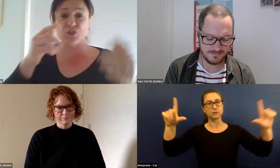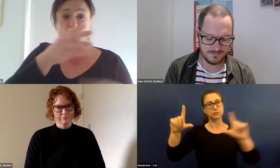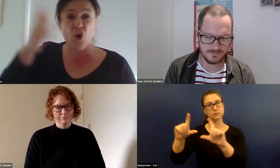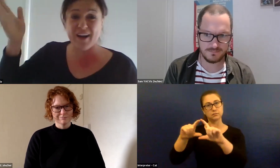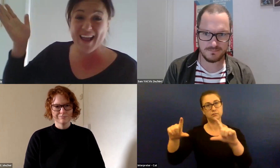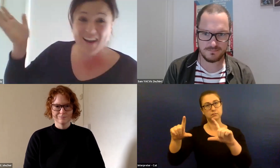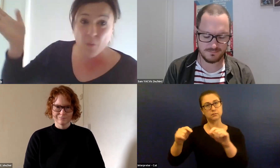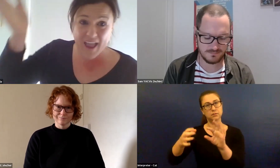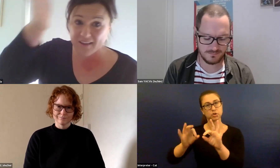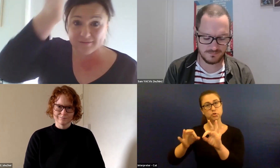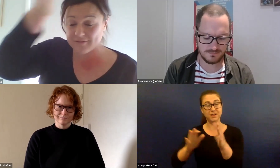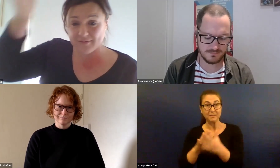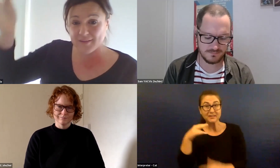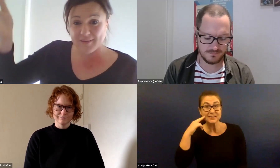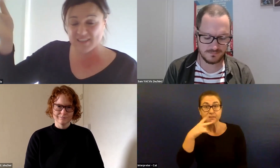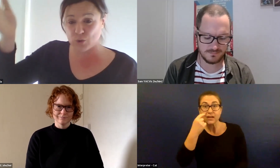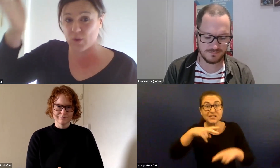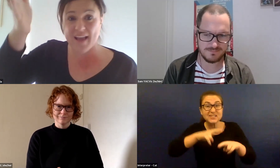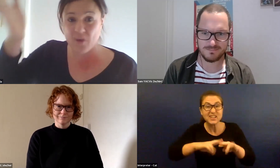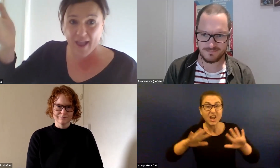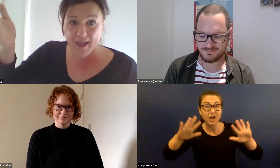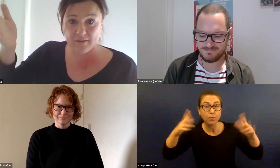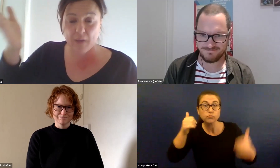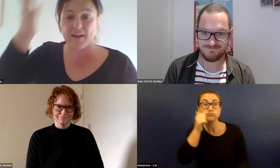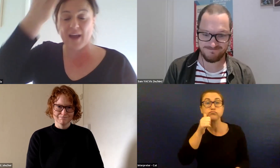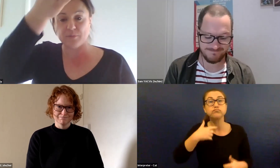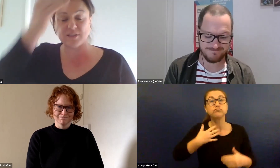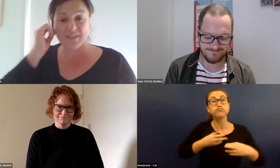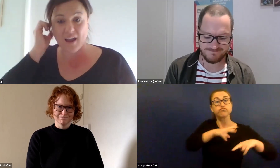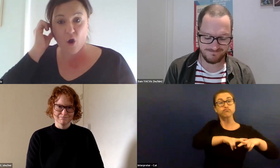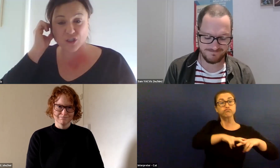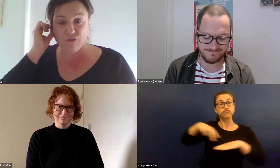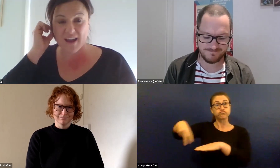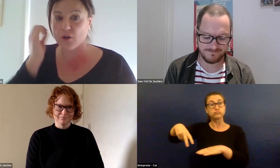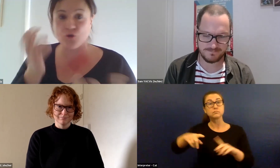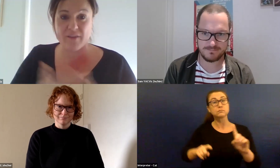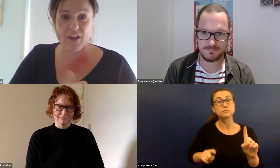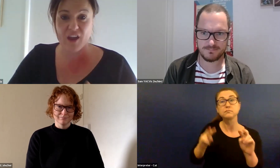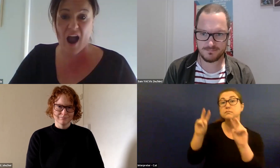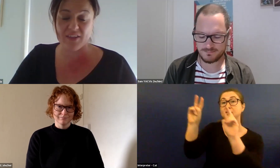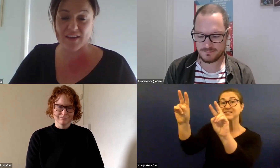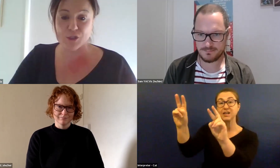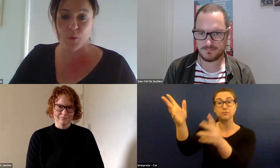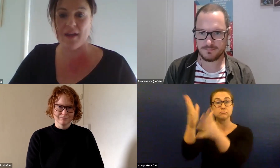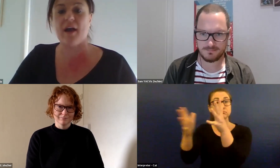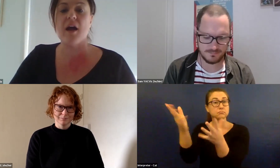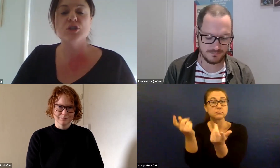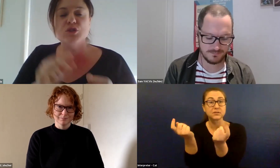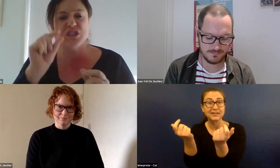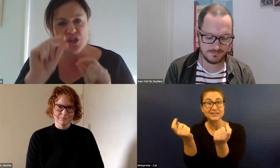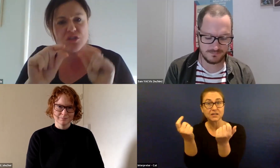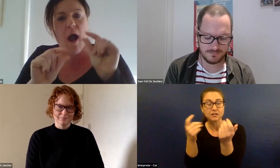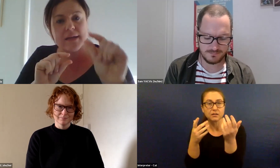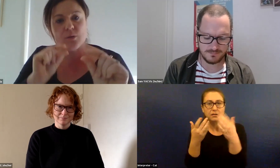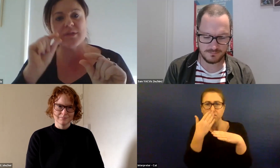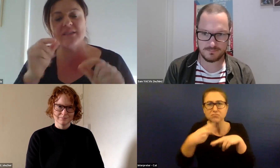deaf person could have gone anywhere and stood anywhere and being able to see it on screen, not a very hard thing to do either. So